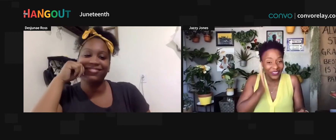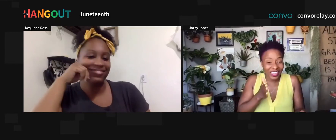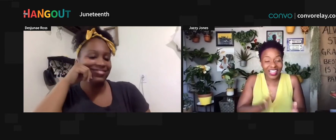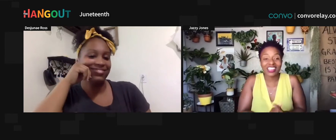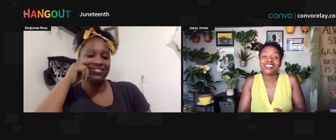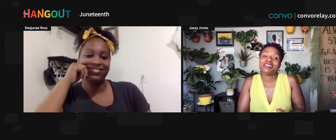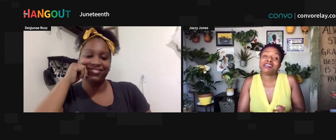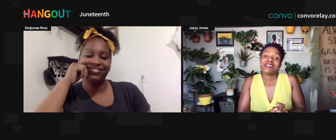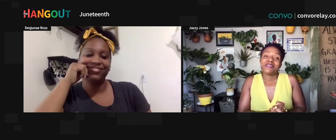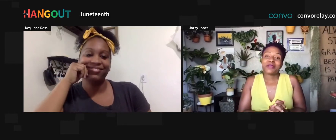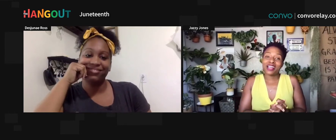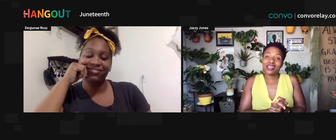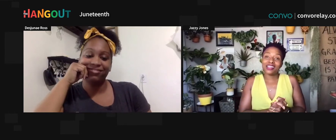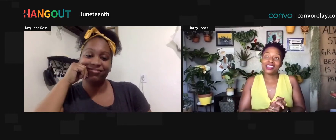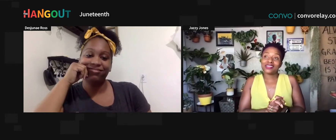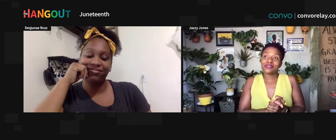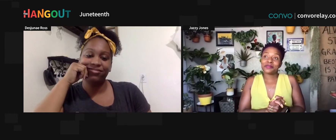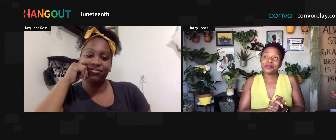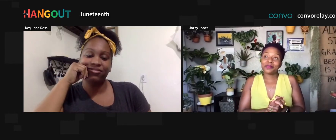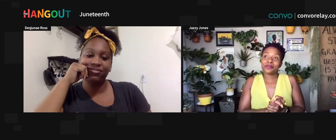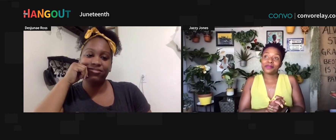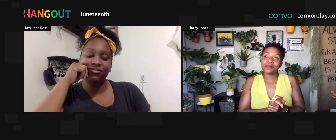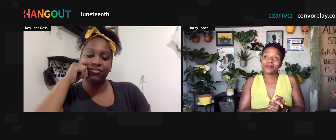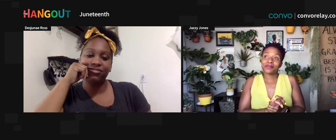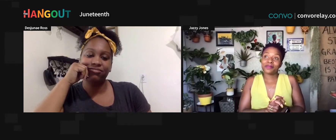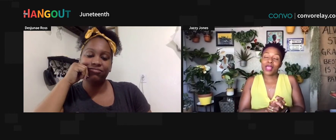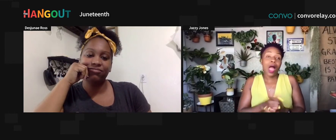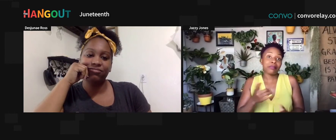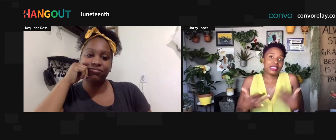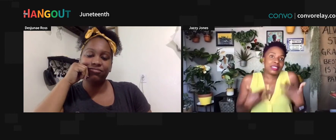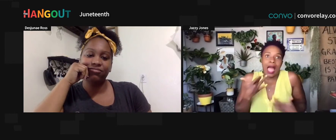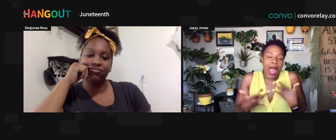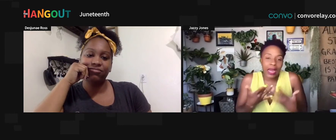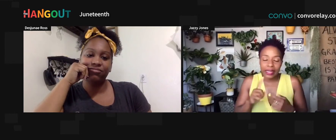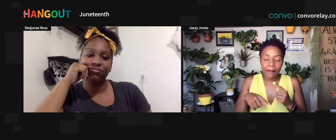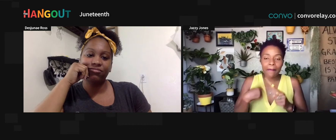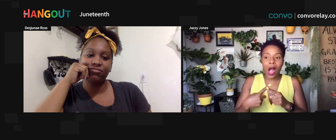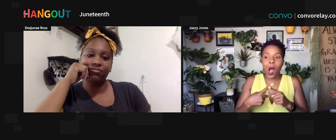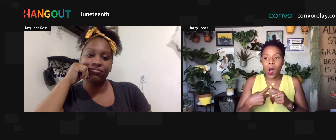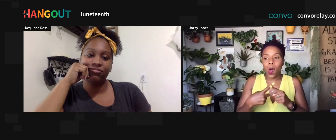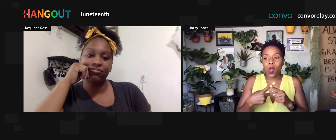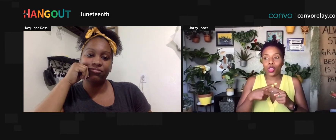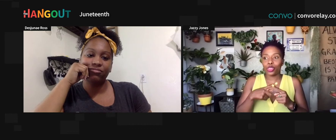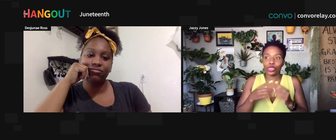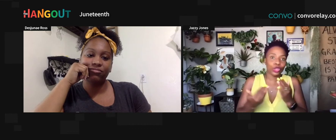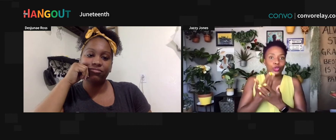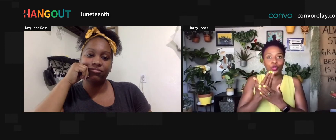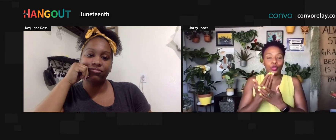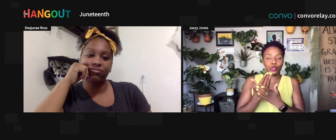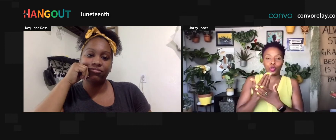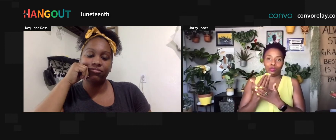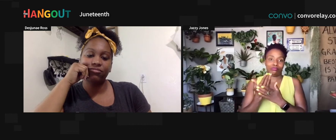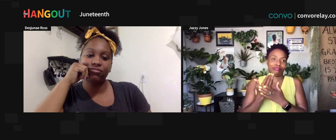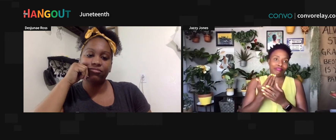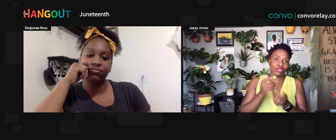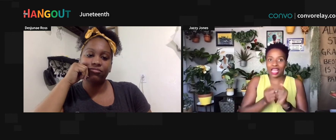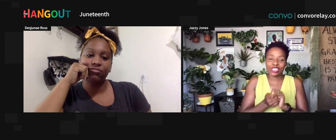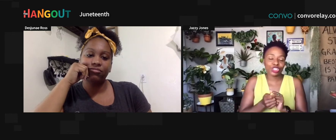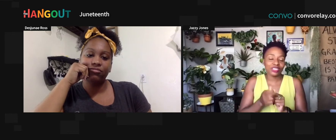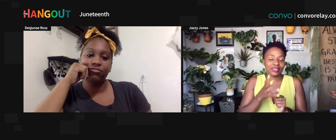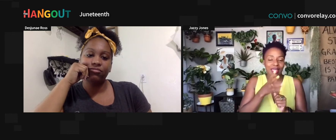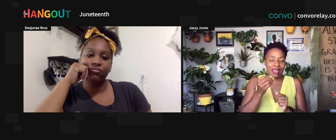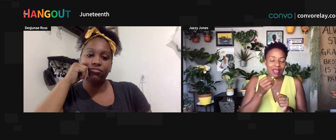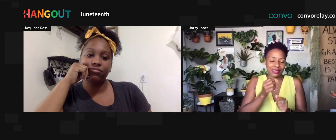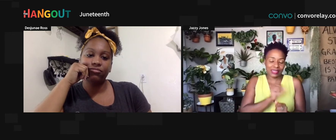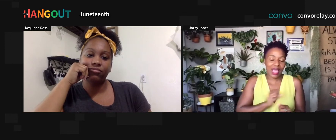vitriol. But Absolutely. definitely, if I get exposed too much, I will go off, but I'm not going to go there. I'm going to stay focused on how excited